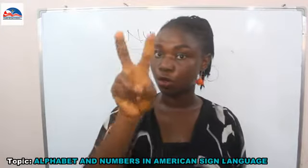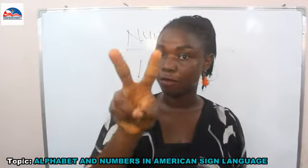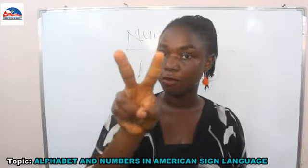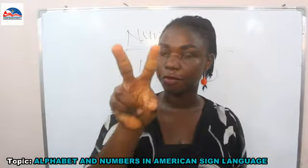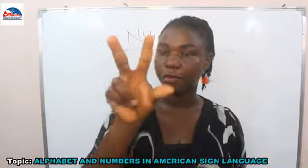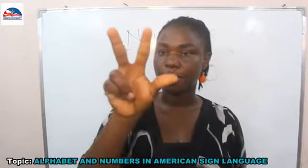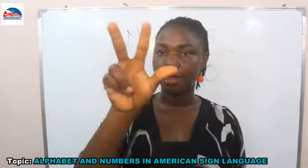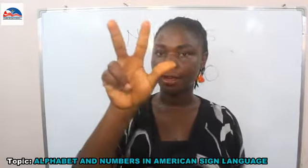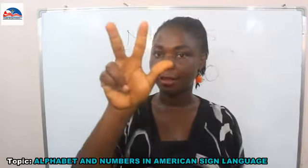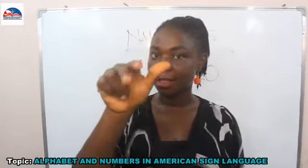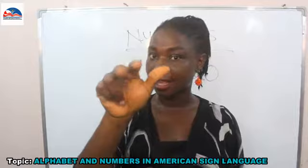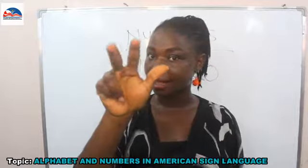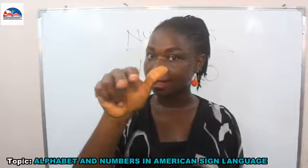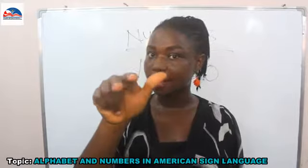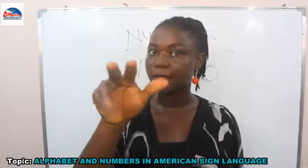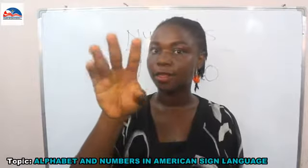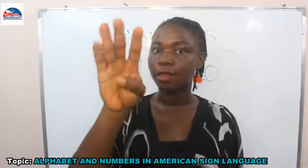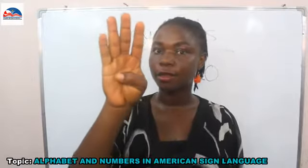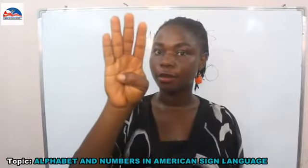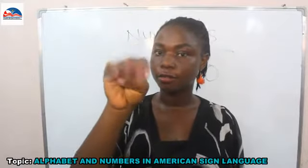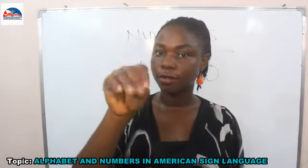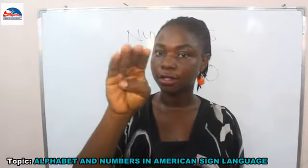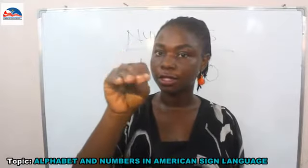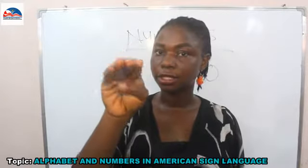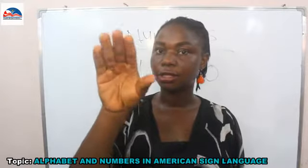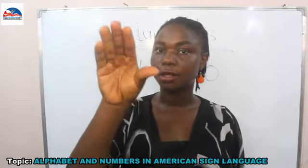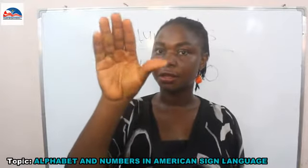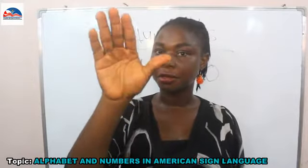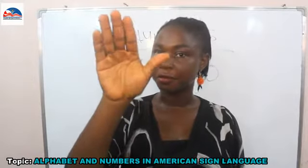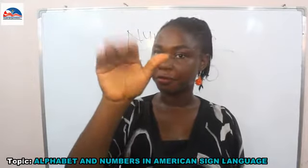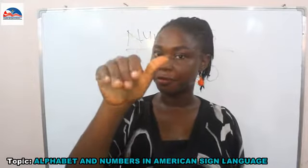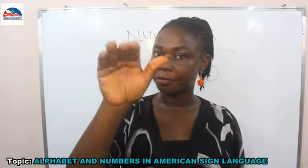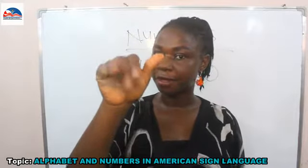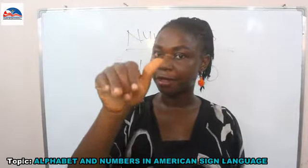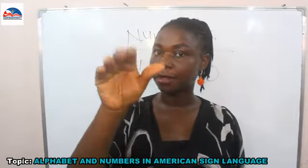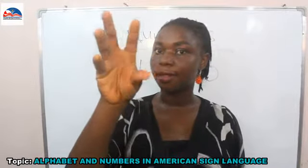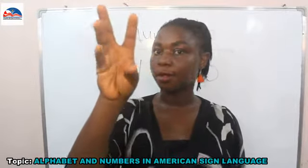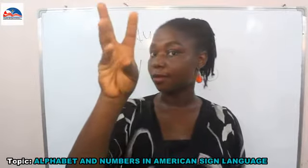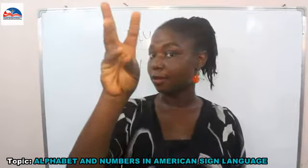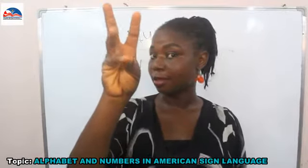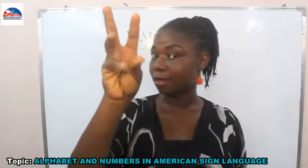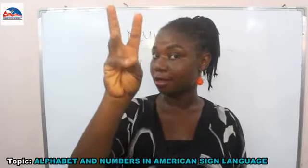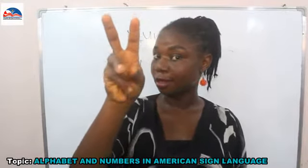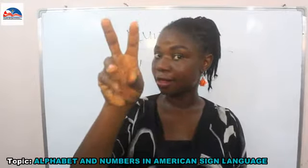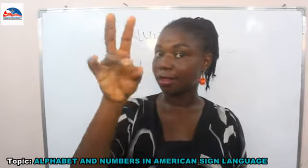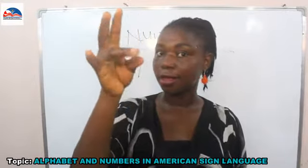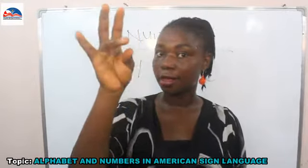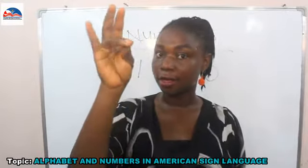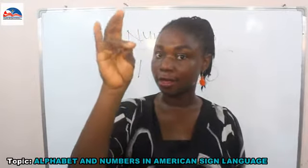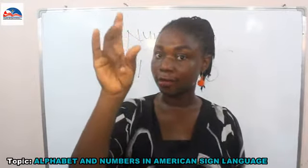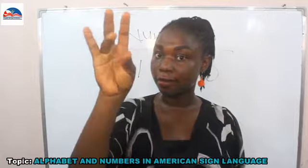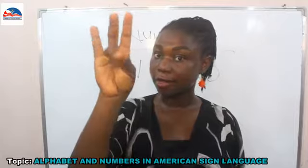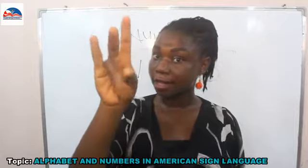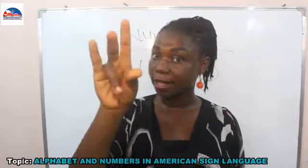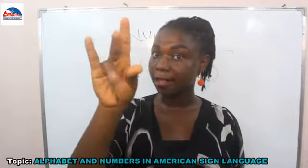12, your 13, your 14, your 15, your 16, your 17,